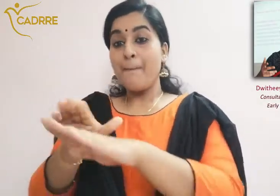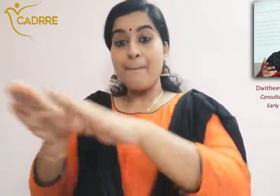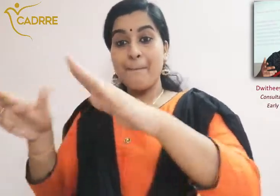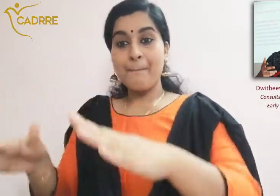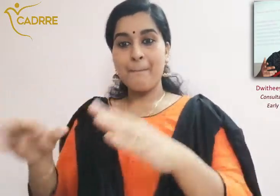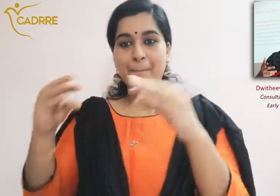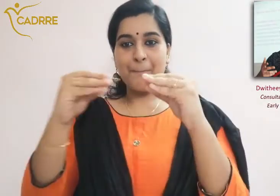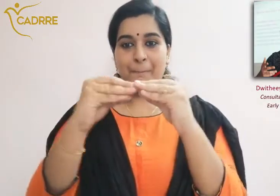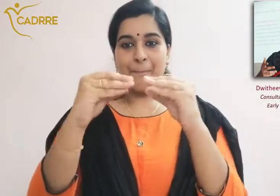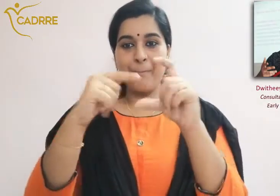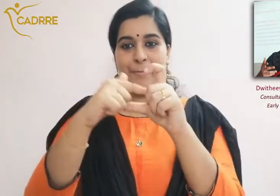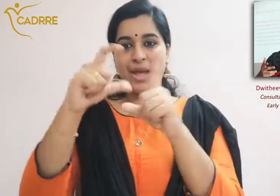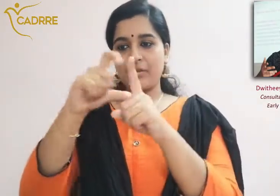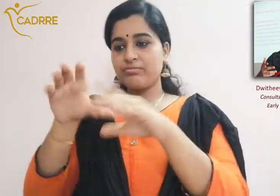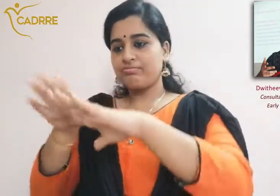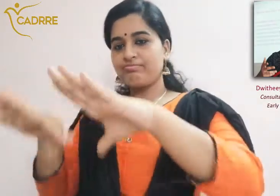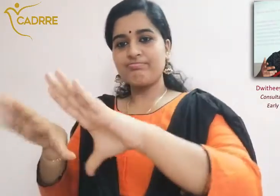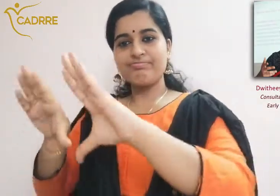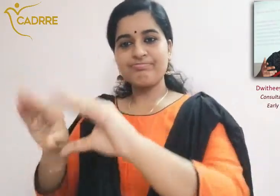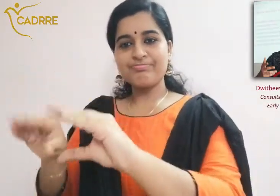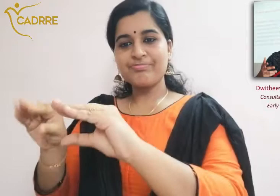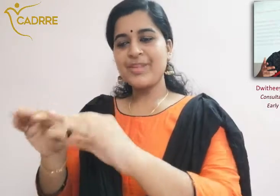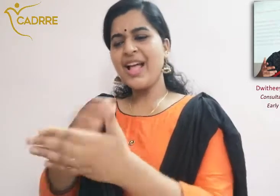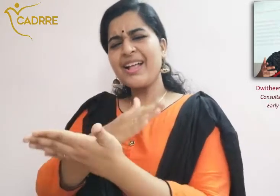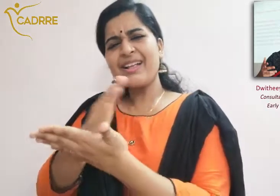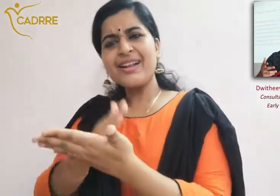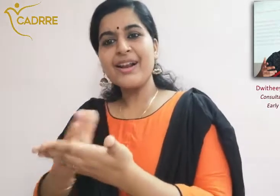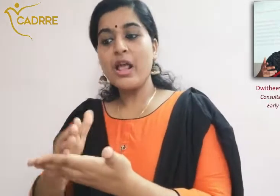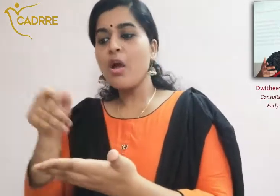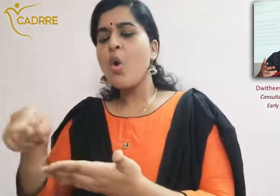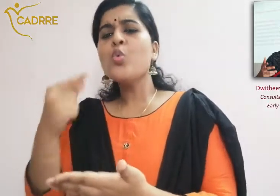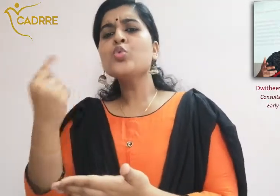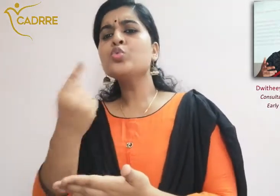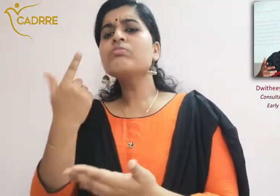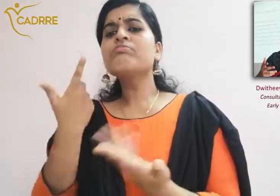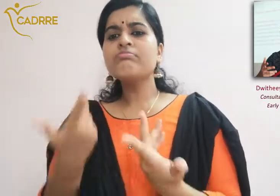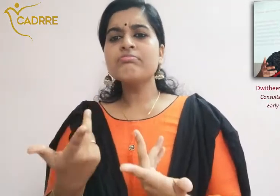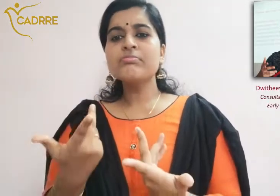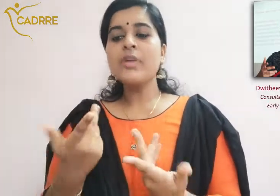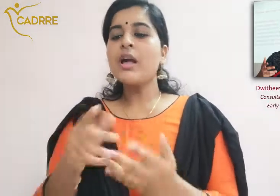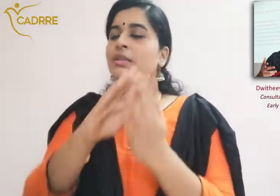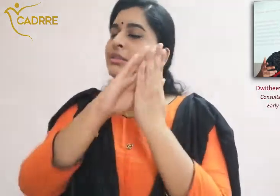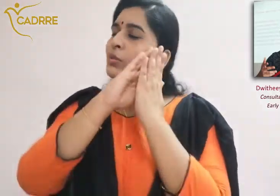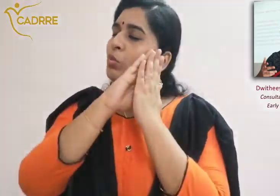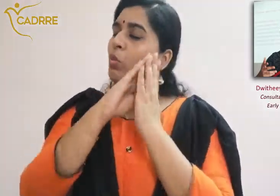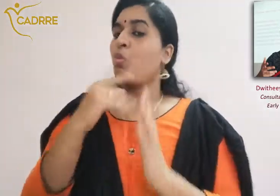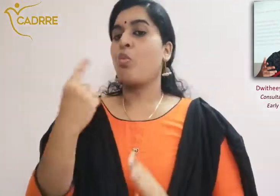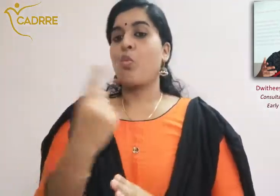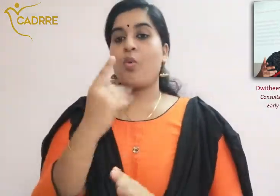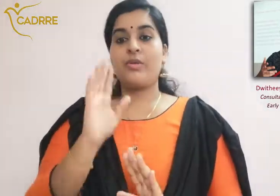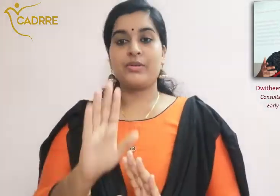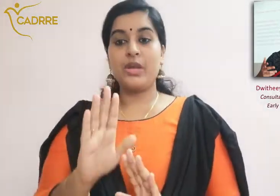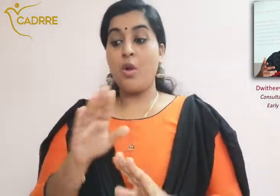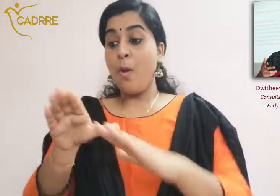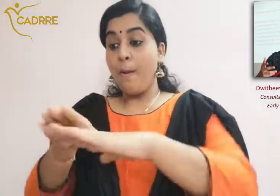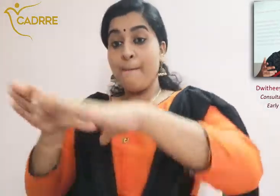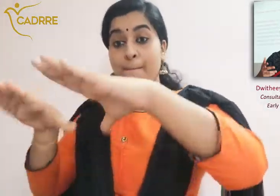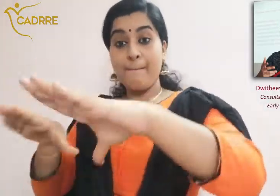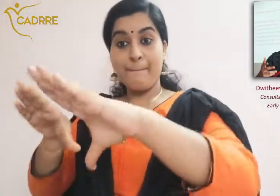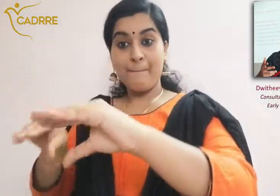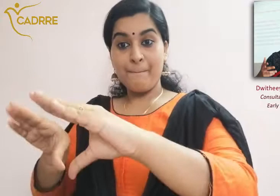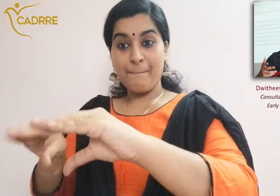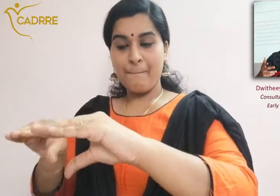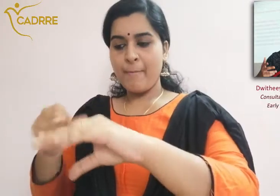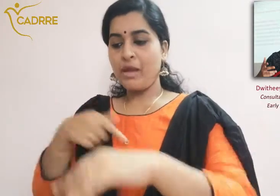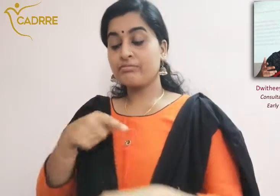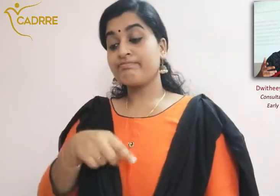bed must be always clean, and let's keep the bed solely for sleep and other intimate physical